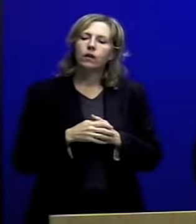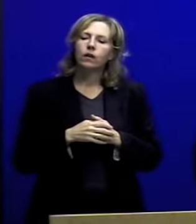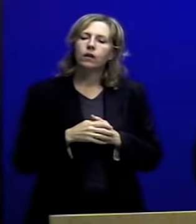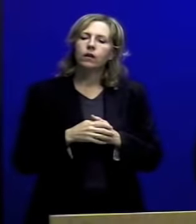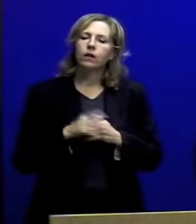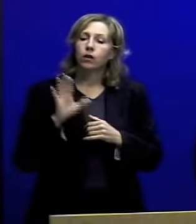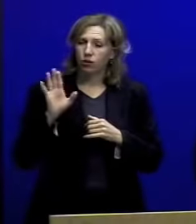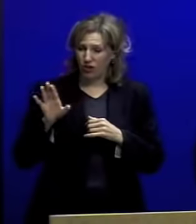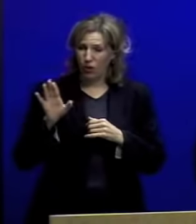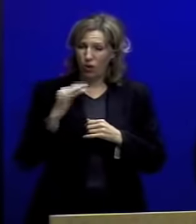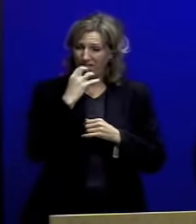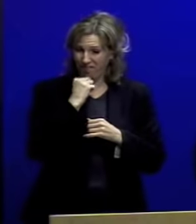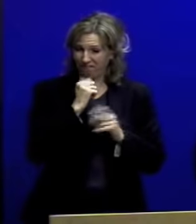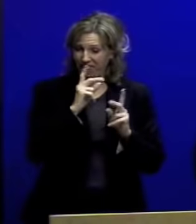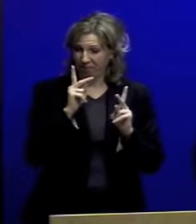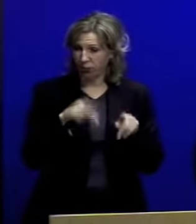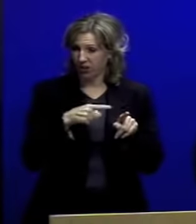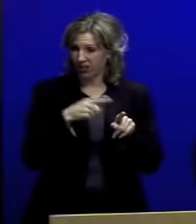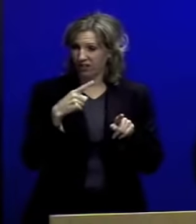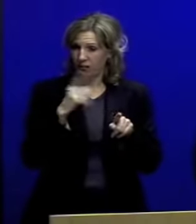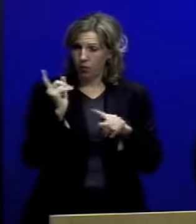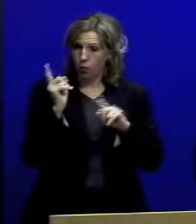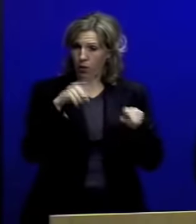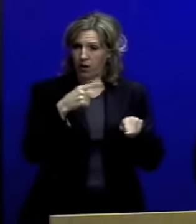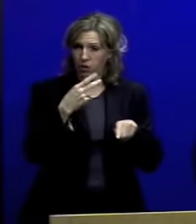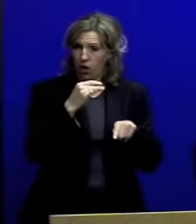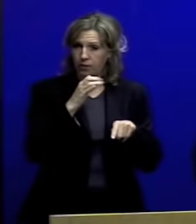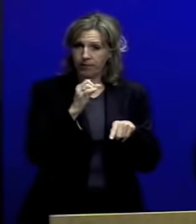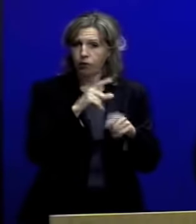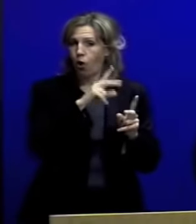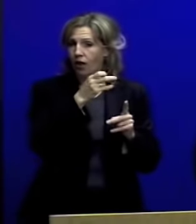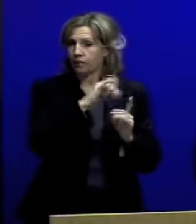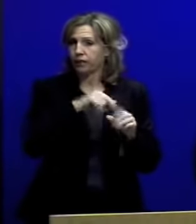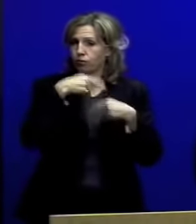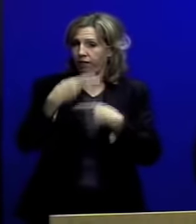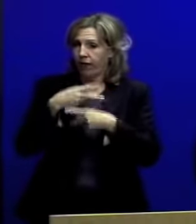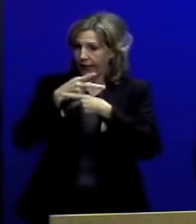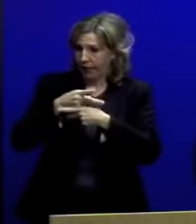hospice care, they would say it's the practical help.